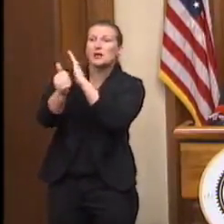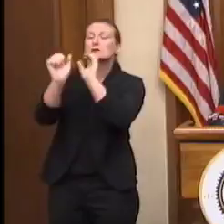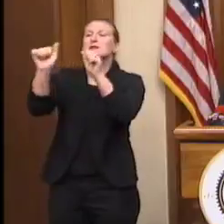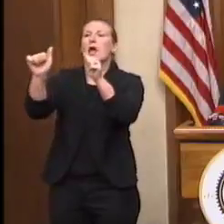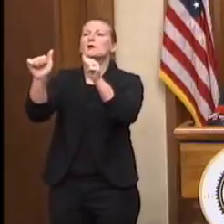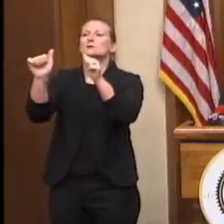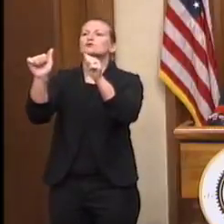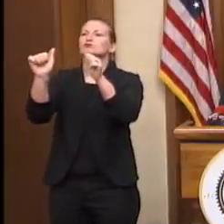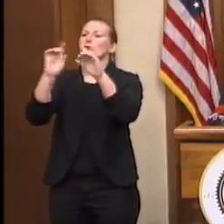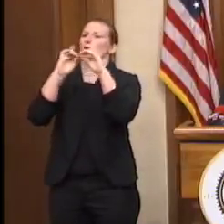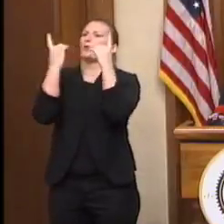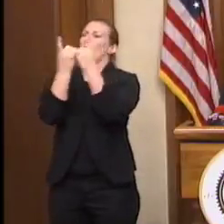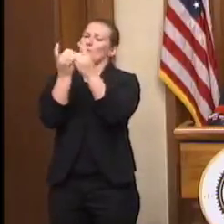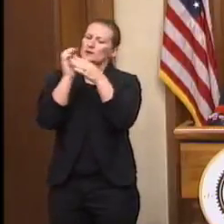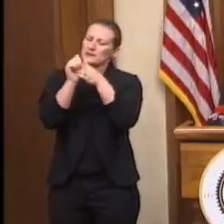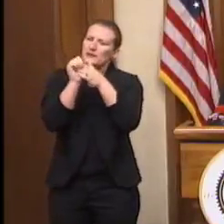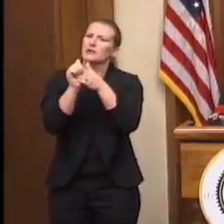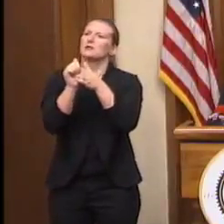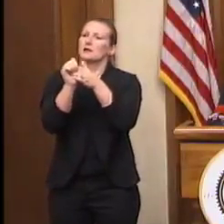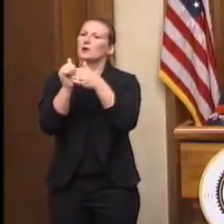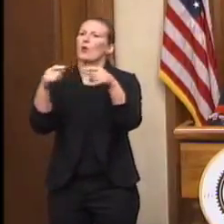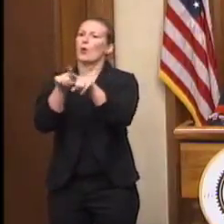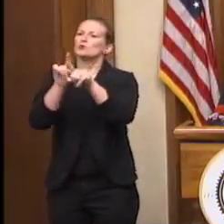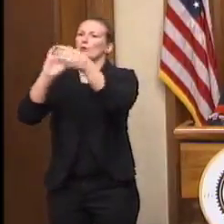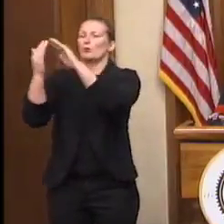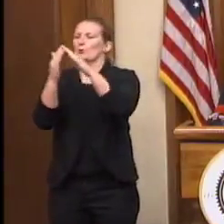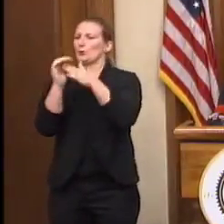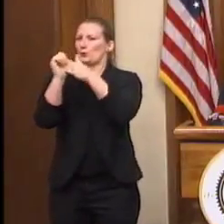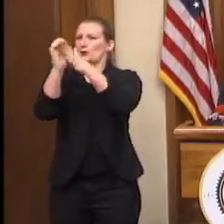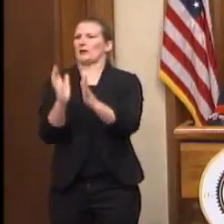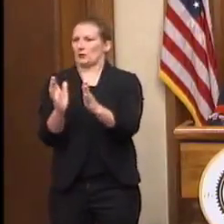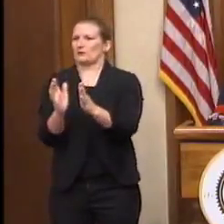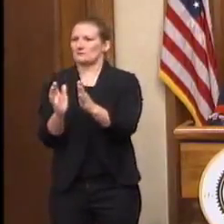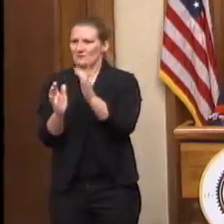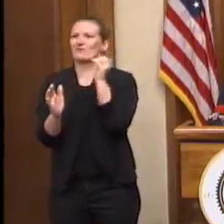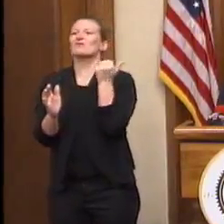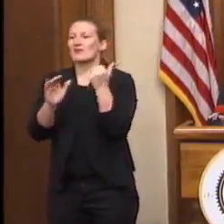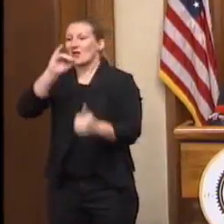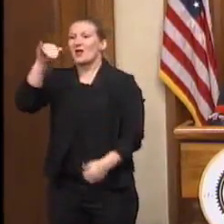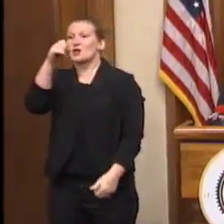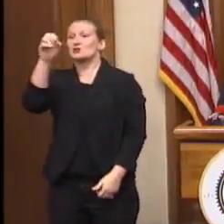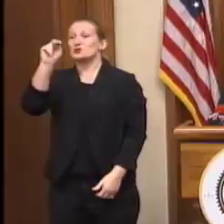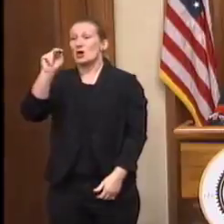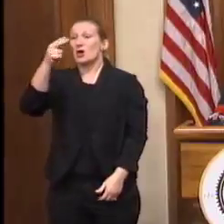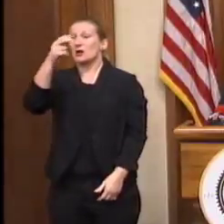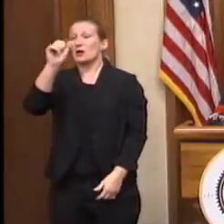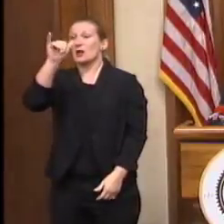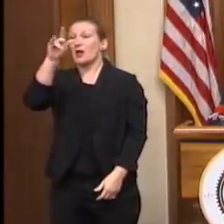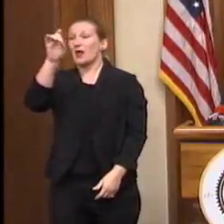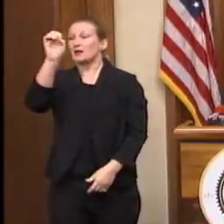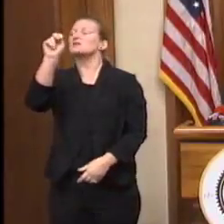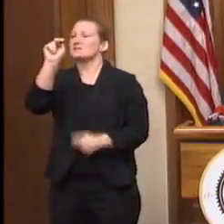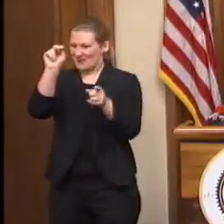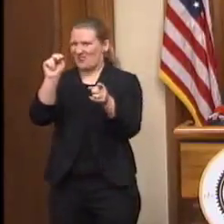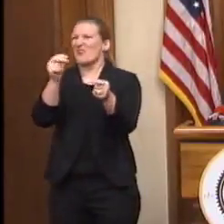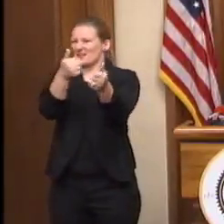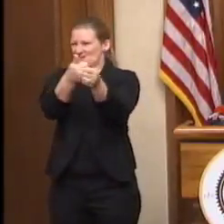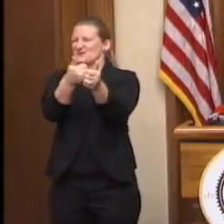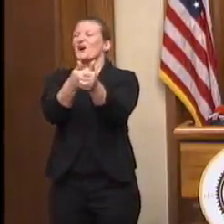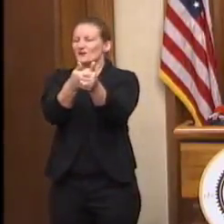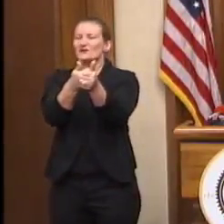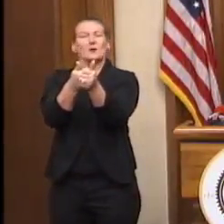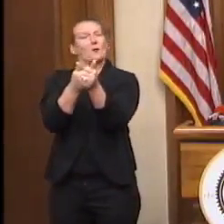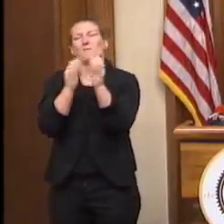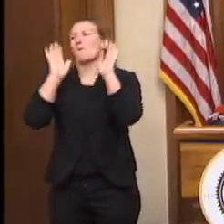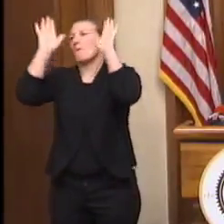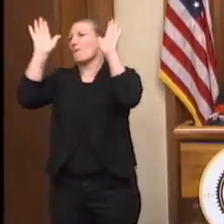be a community leader. That describes John Hayden, and I am thrilled to have him as the chief of police. Judge